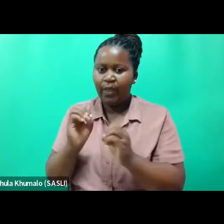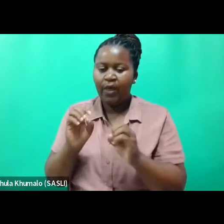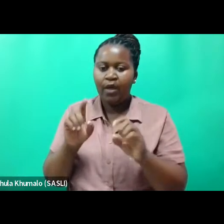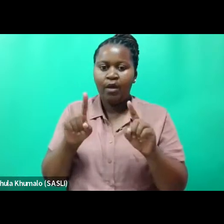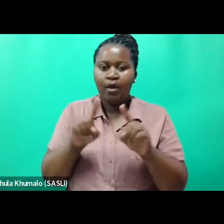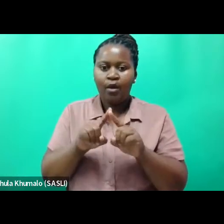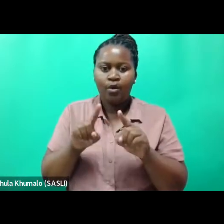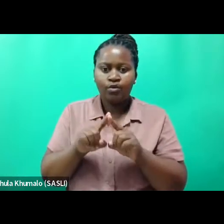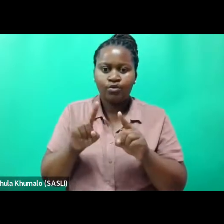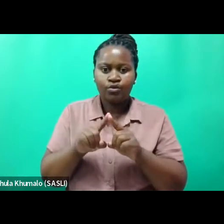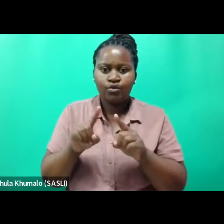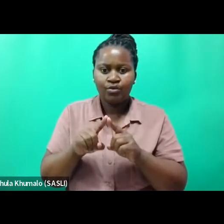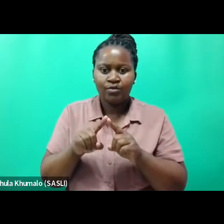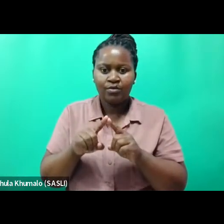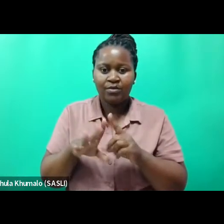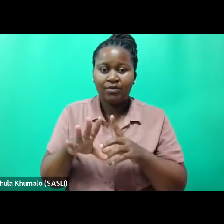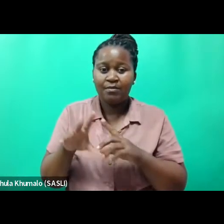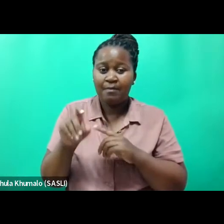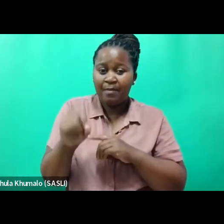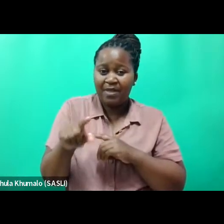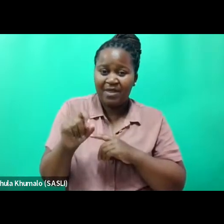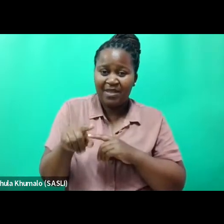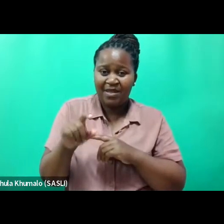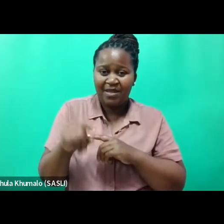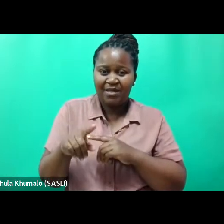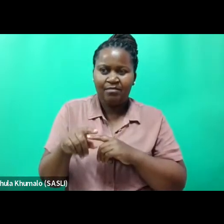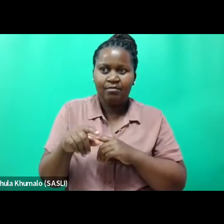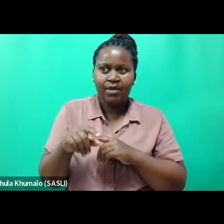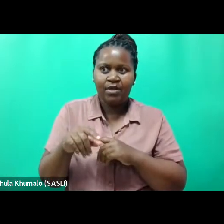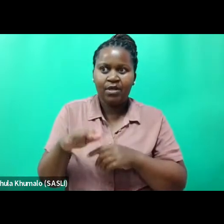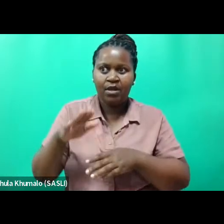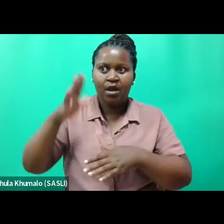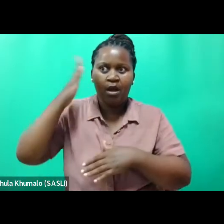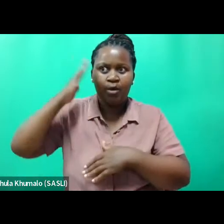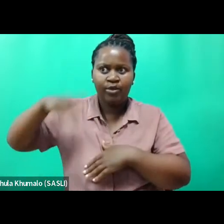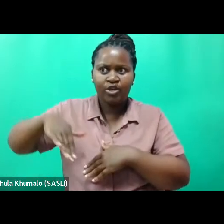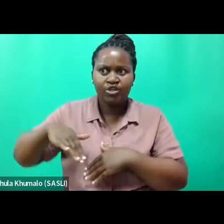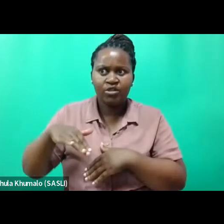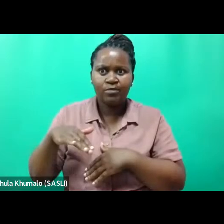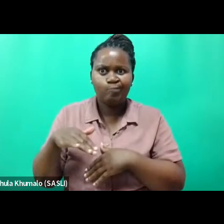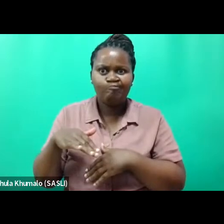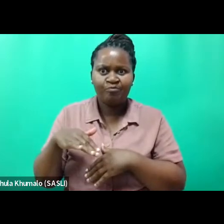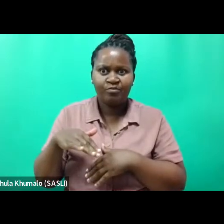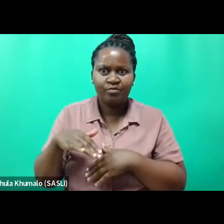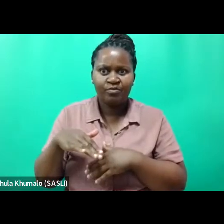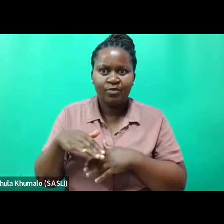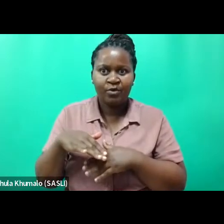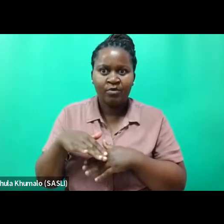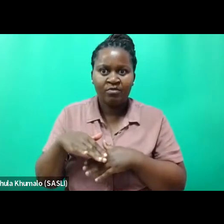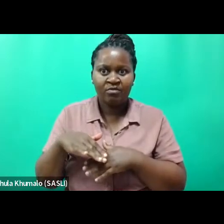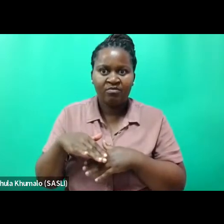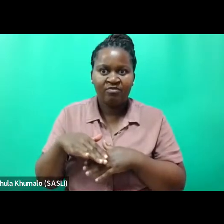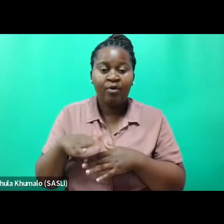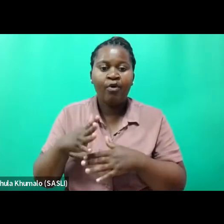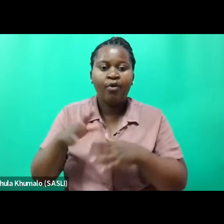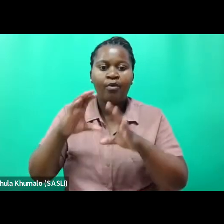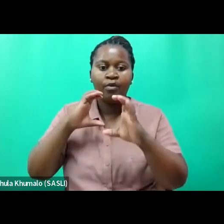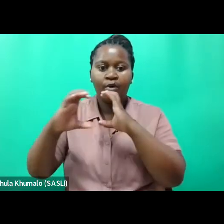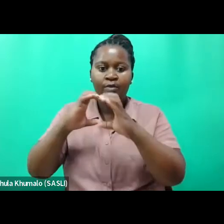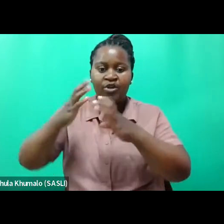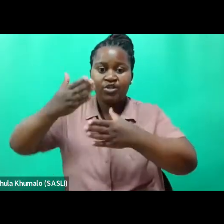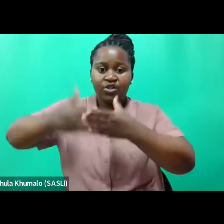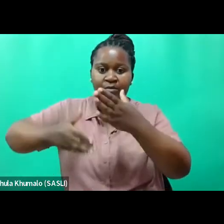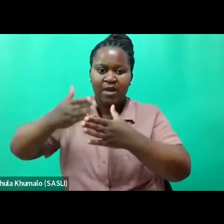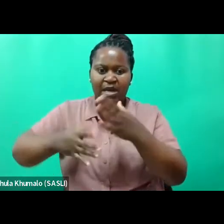was basically the only accommodation they really gave me, and it just didn't work because the lecturer was always too busy and